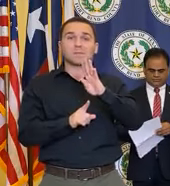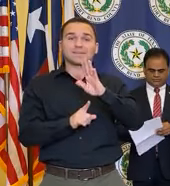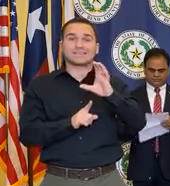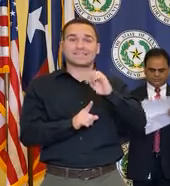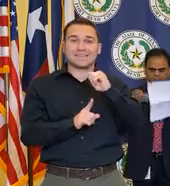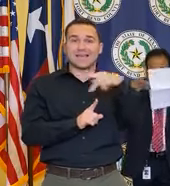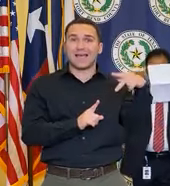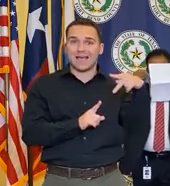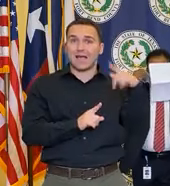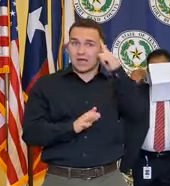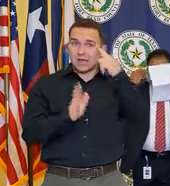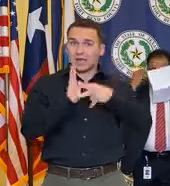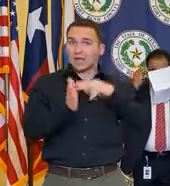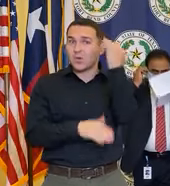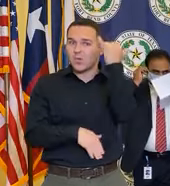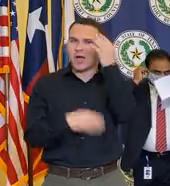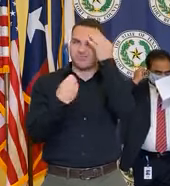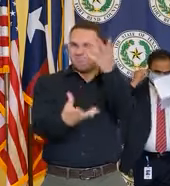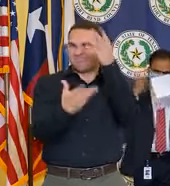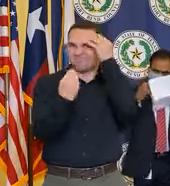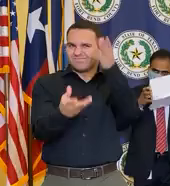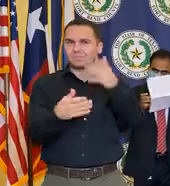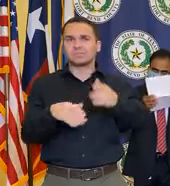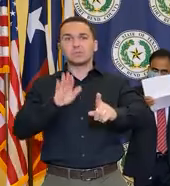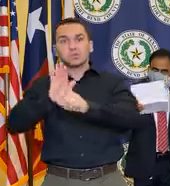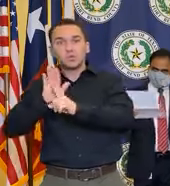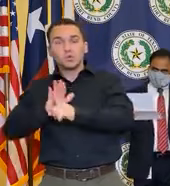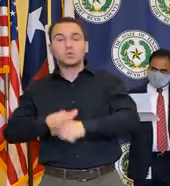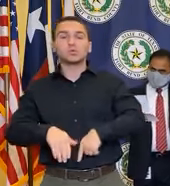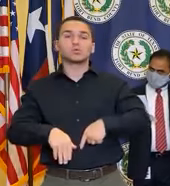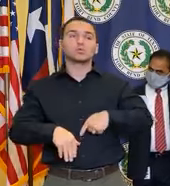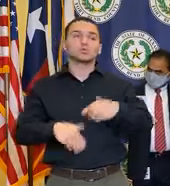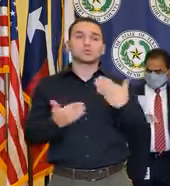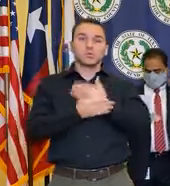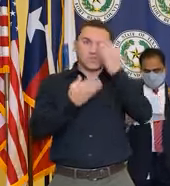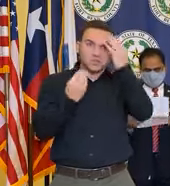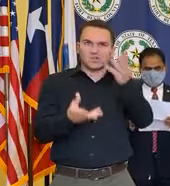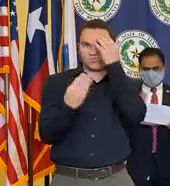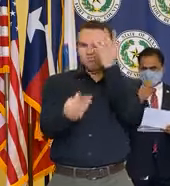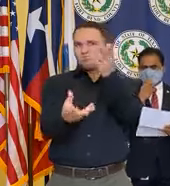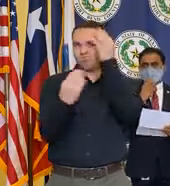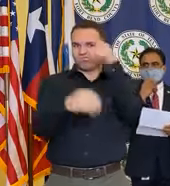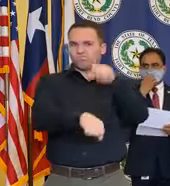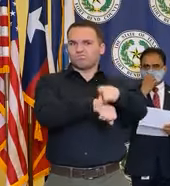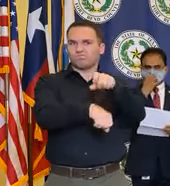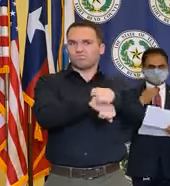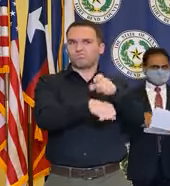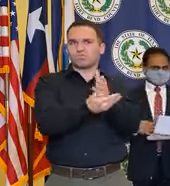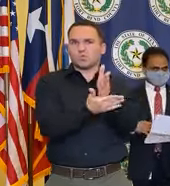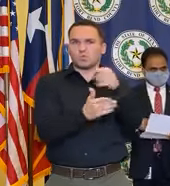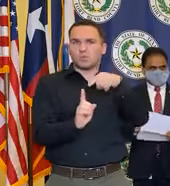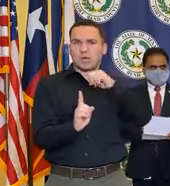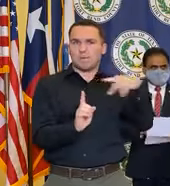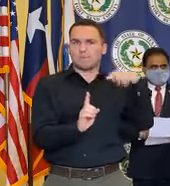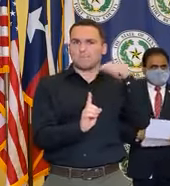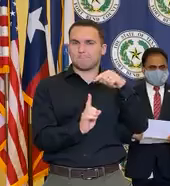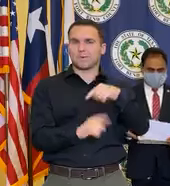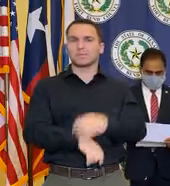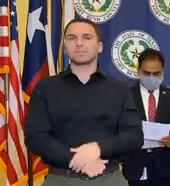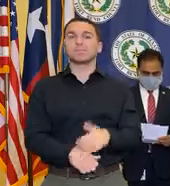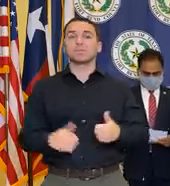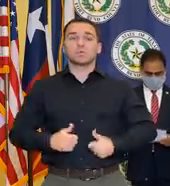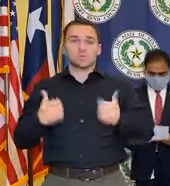is to provide information, alerts, updates, and other notifications to Fort Bend County residents. Residents can now have access to information across